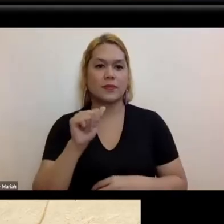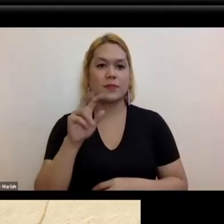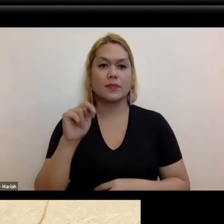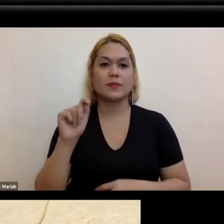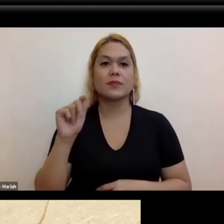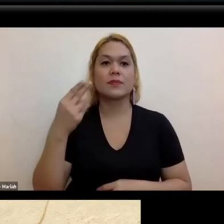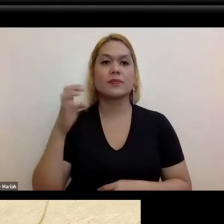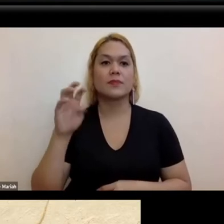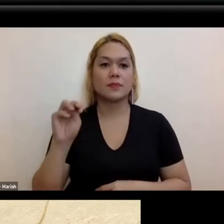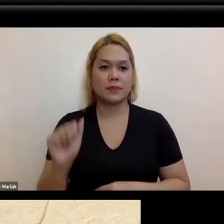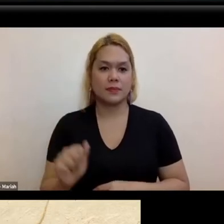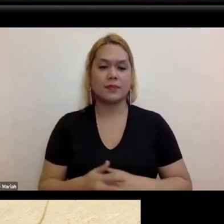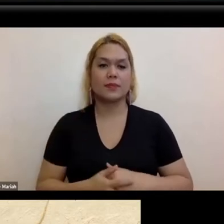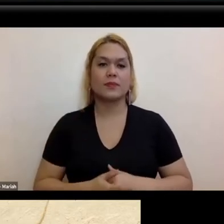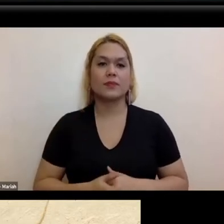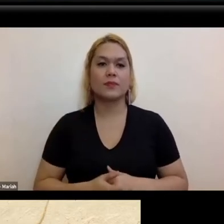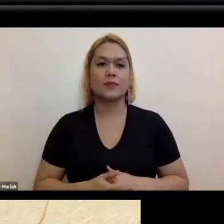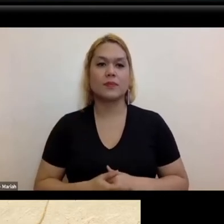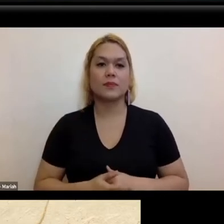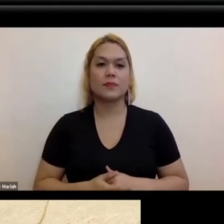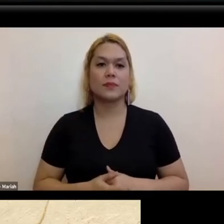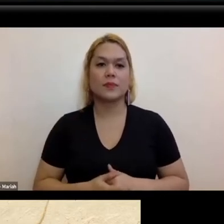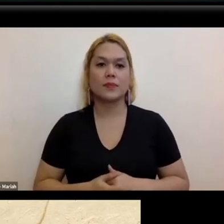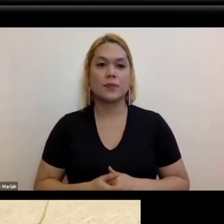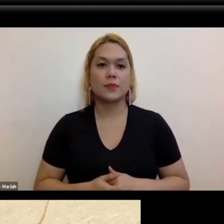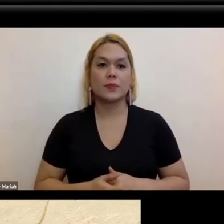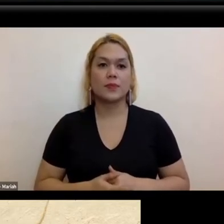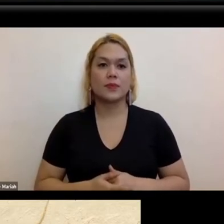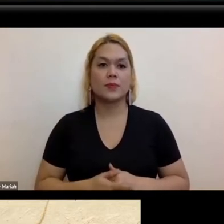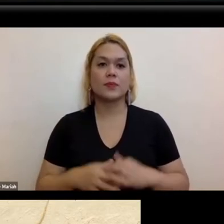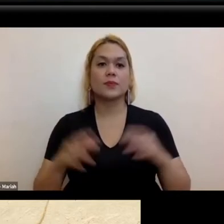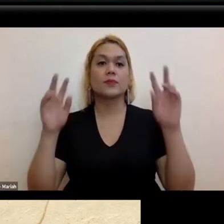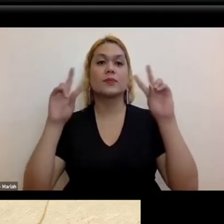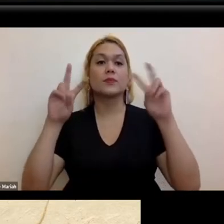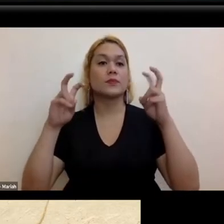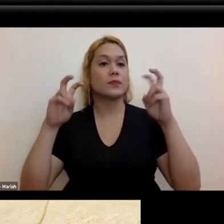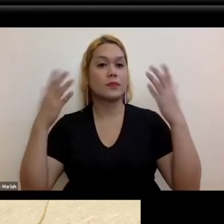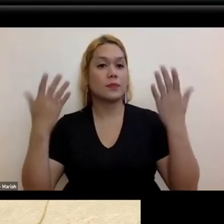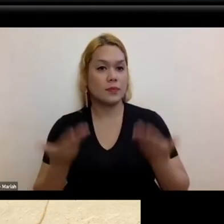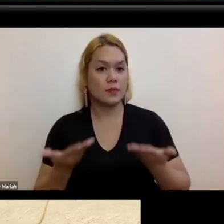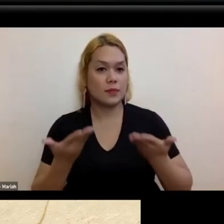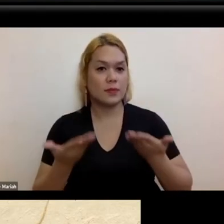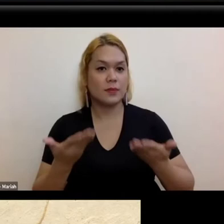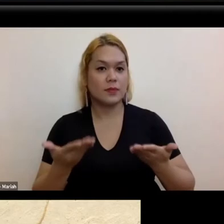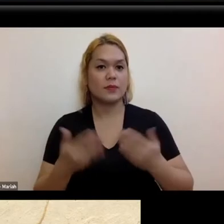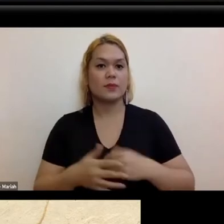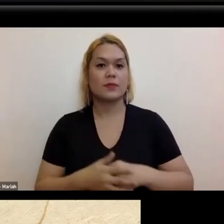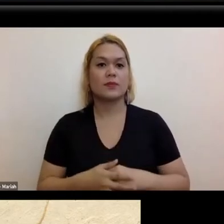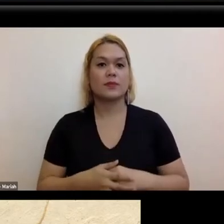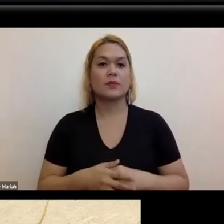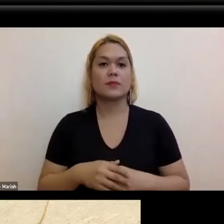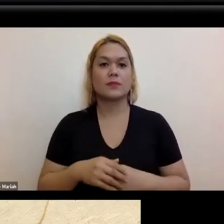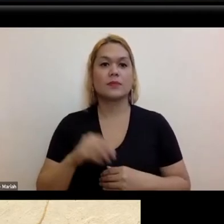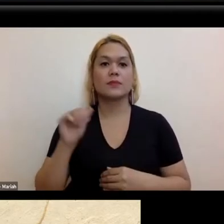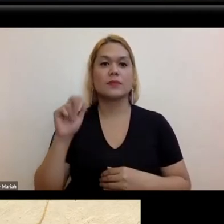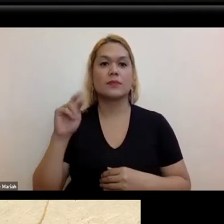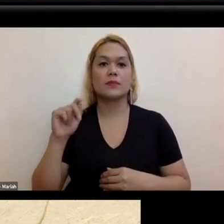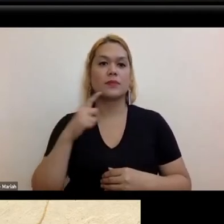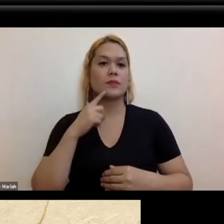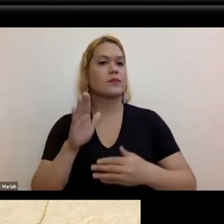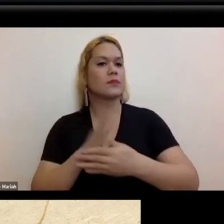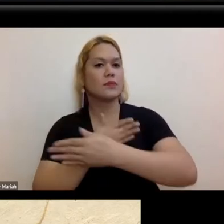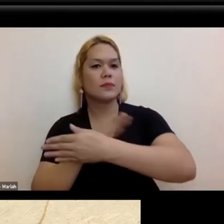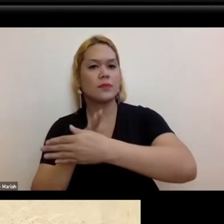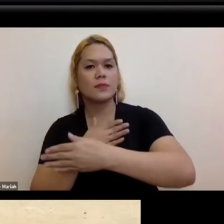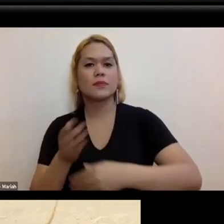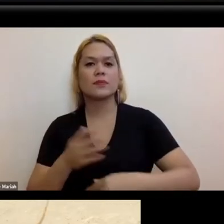The theme for tonight is anathema. The anthem in your chest